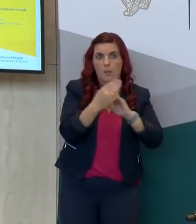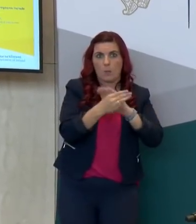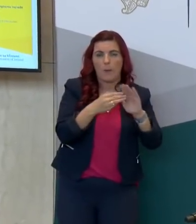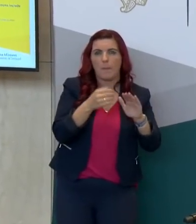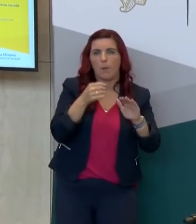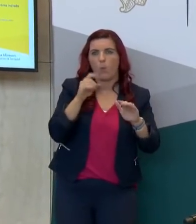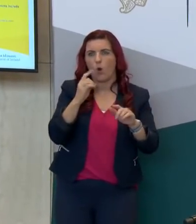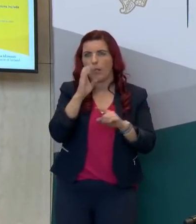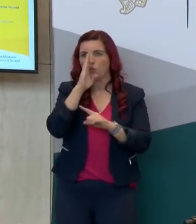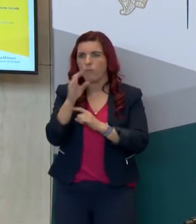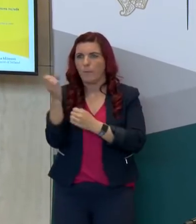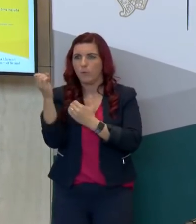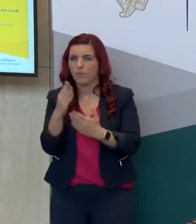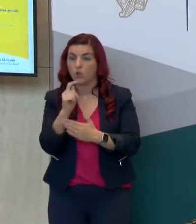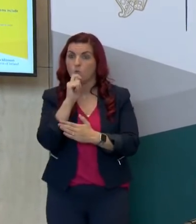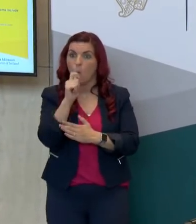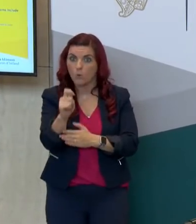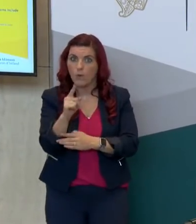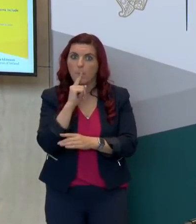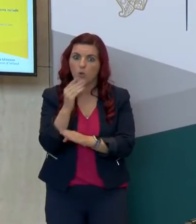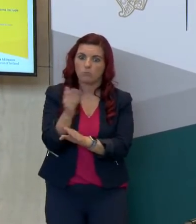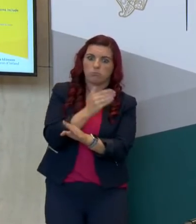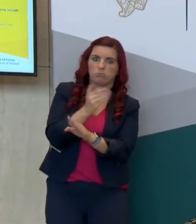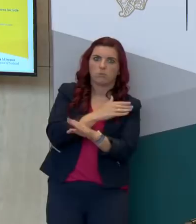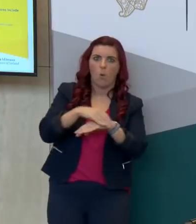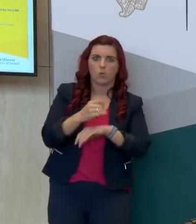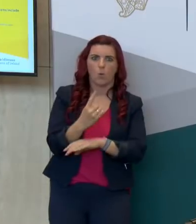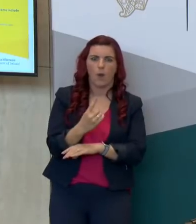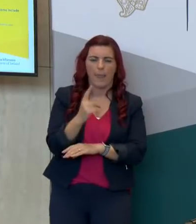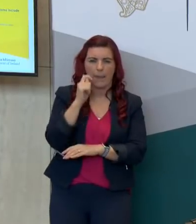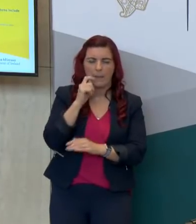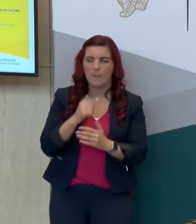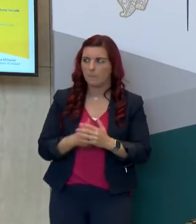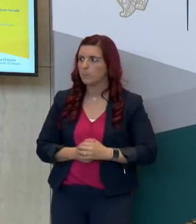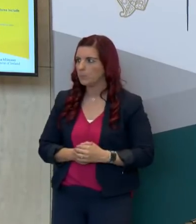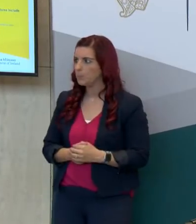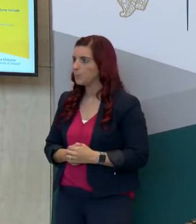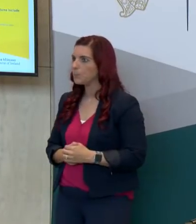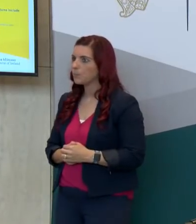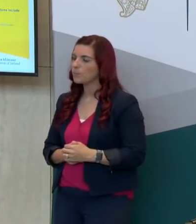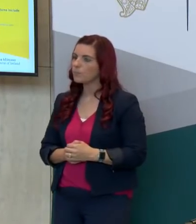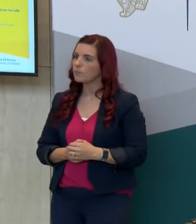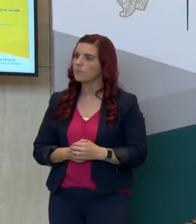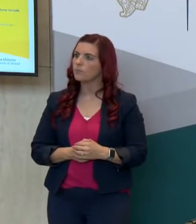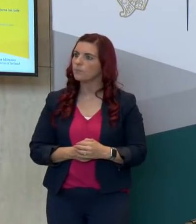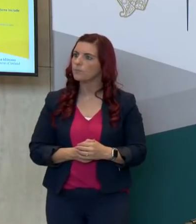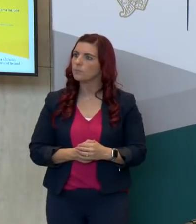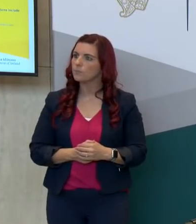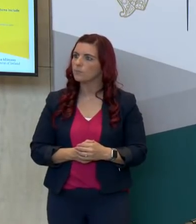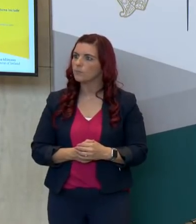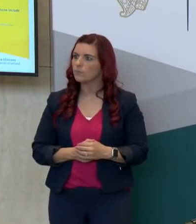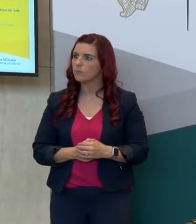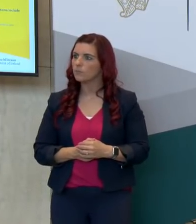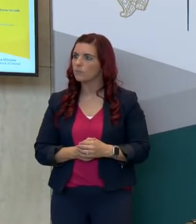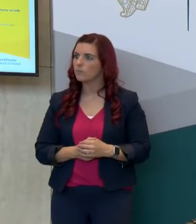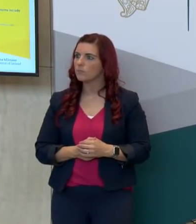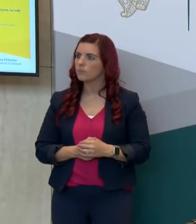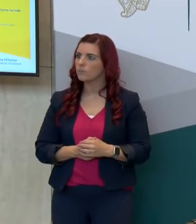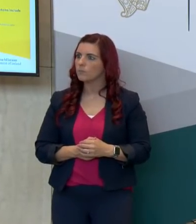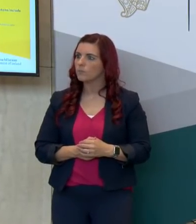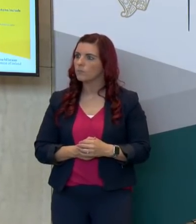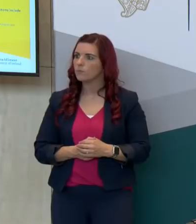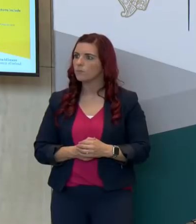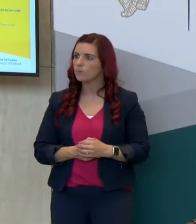provision centre notified, but it was a historical cluster. Okay, thank you. Hello, good evening. Just